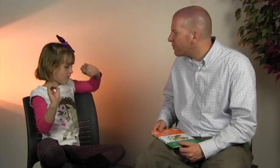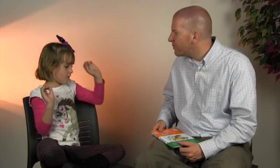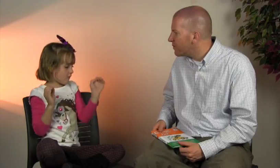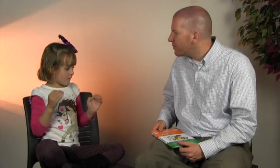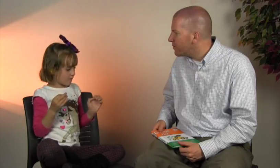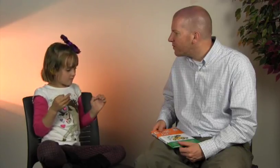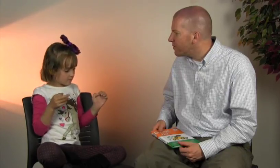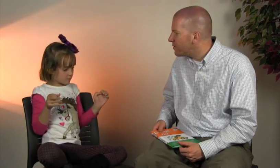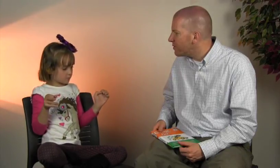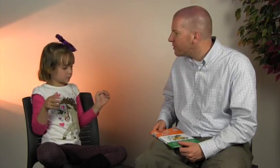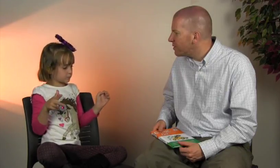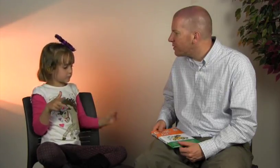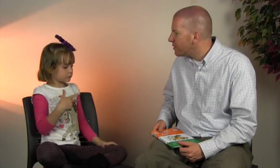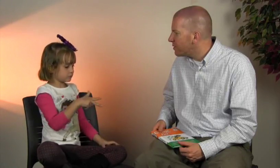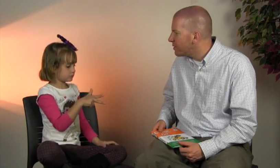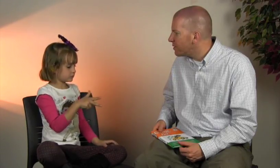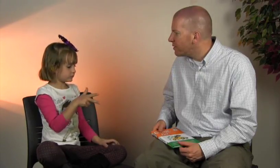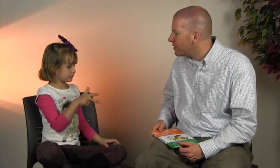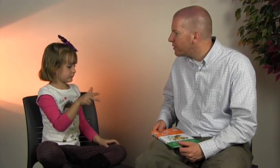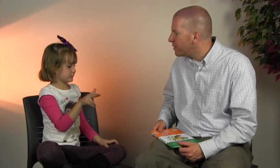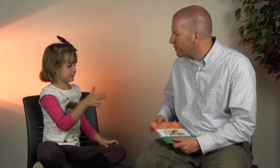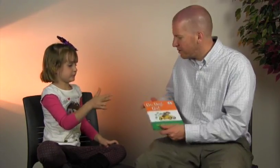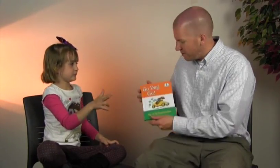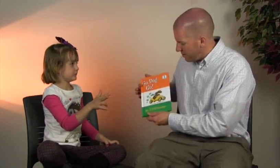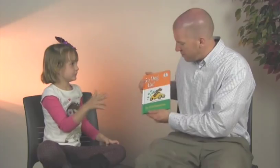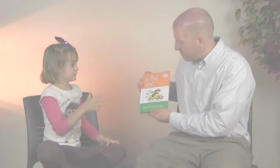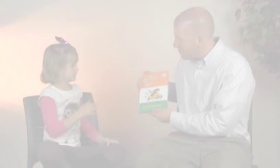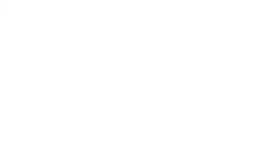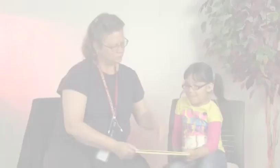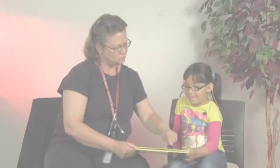Are they going to go for a ride in their car?